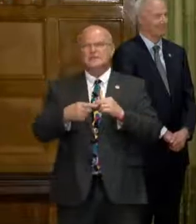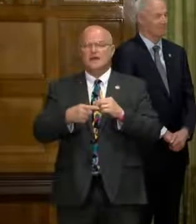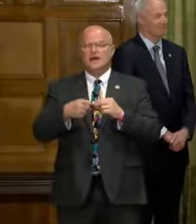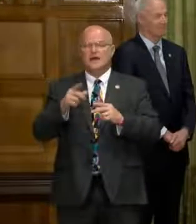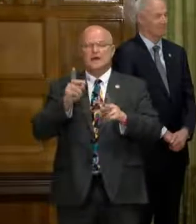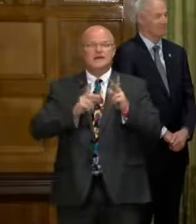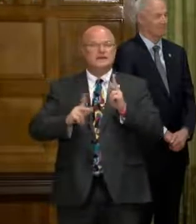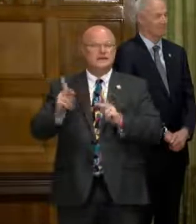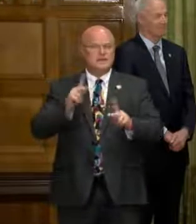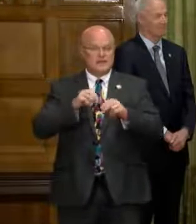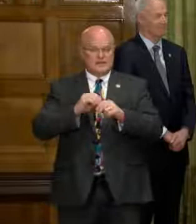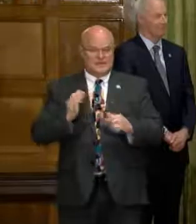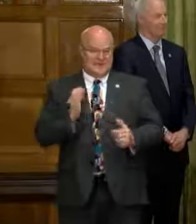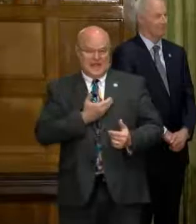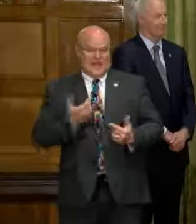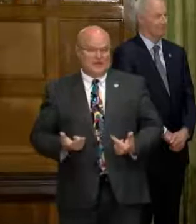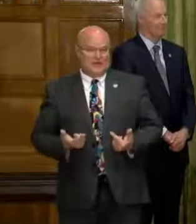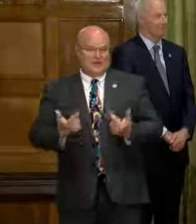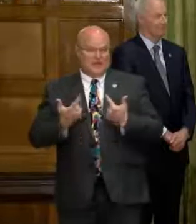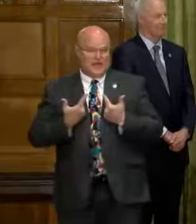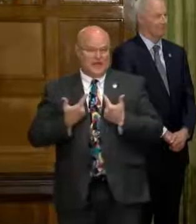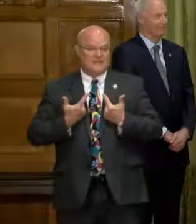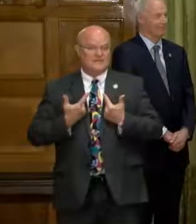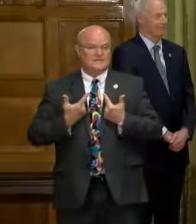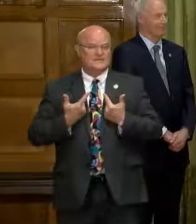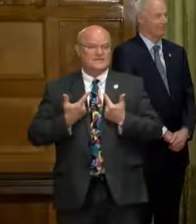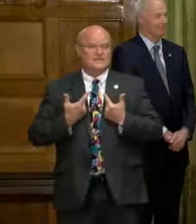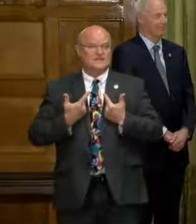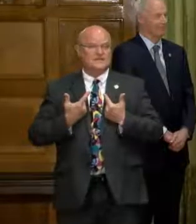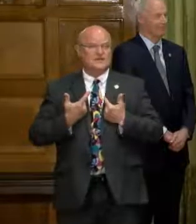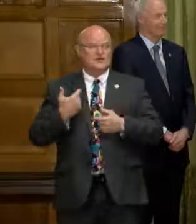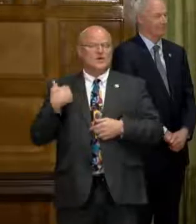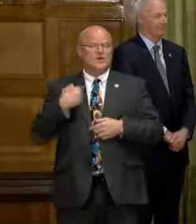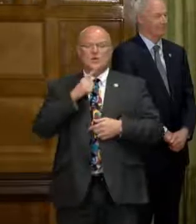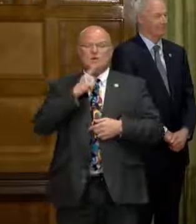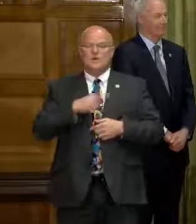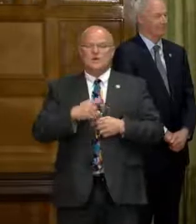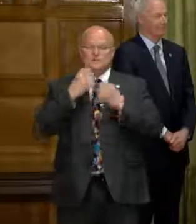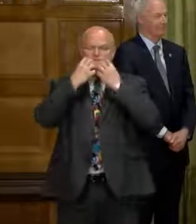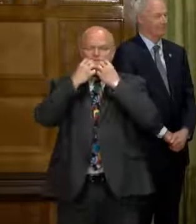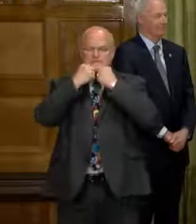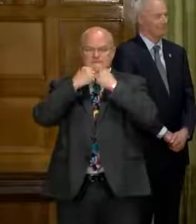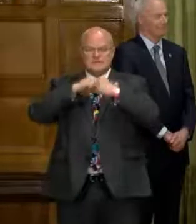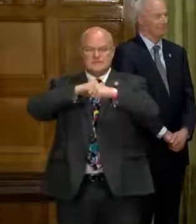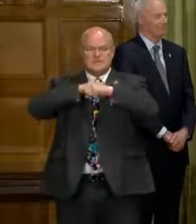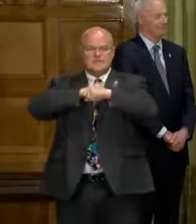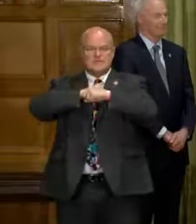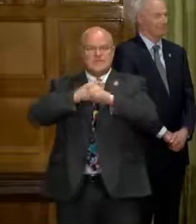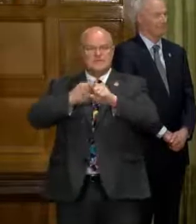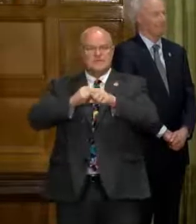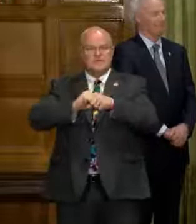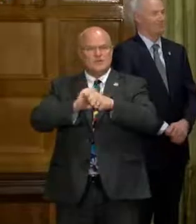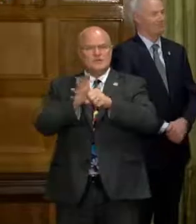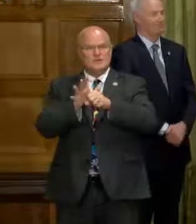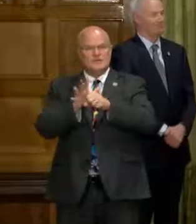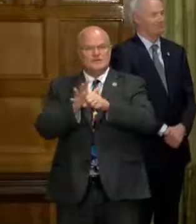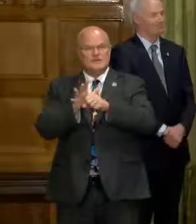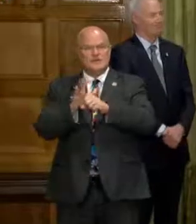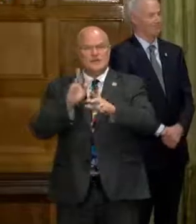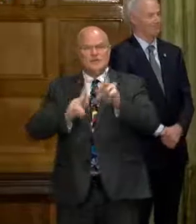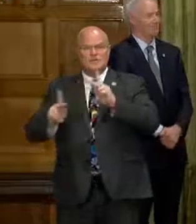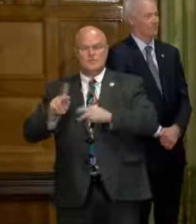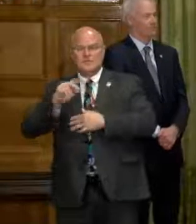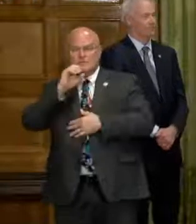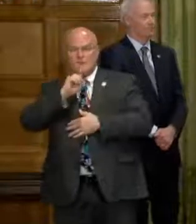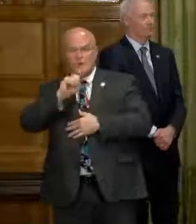the people in our lives who we really need to protect from COVID-19, particularly